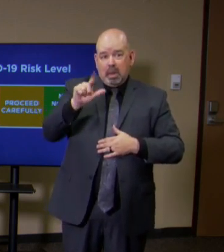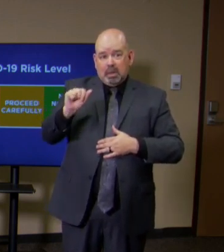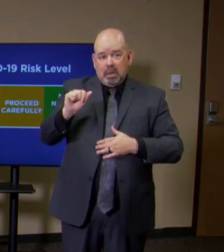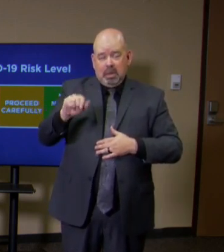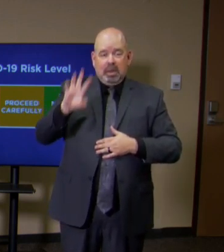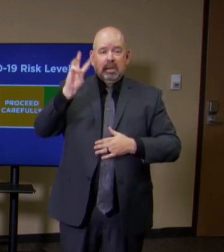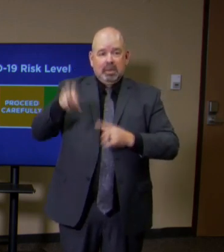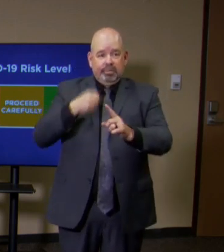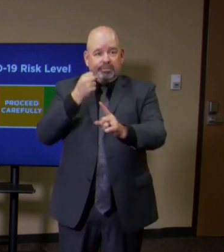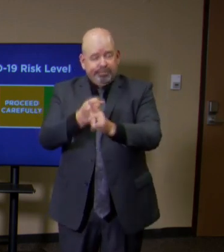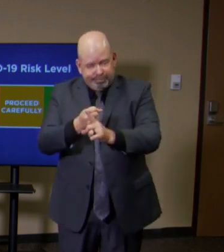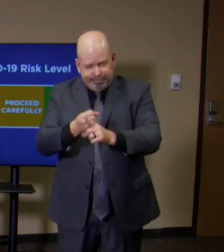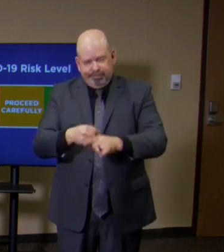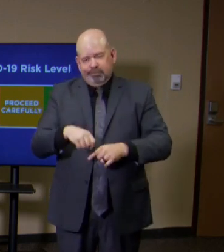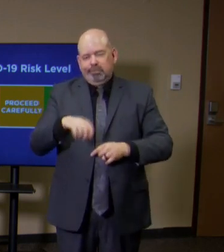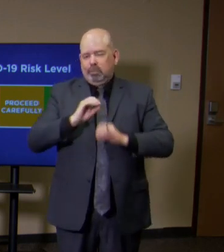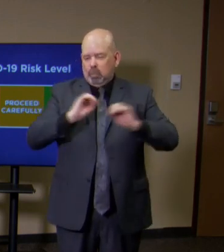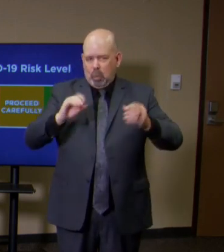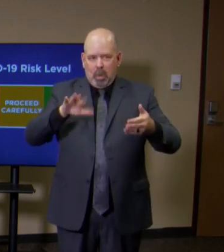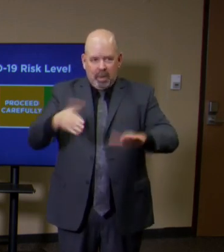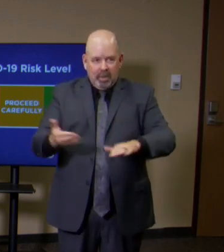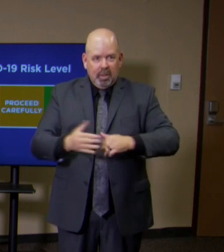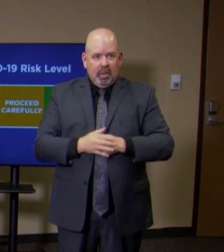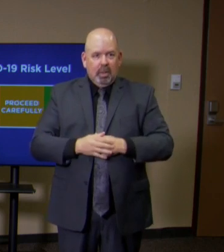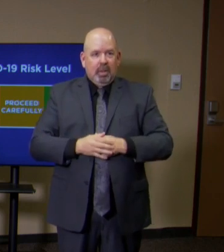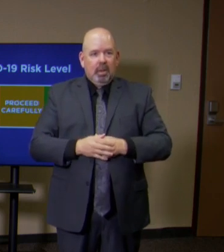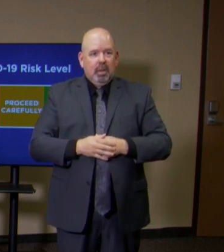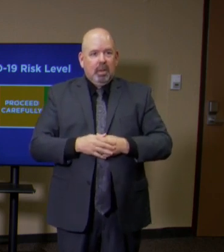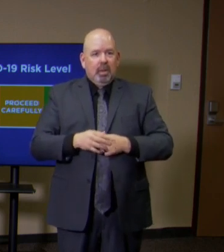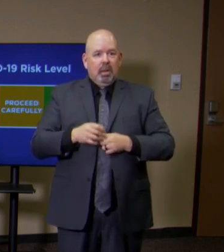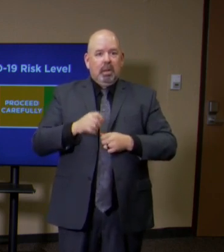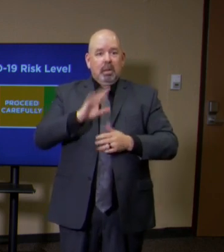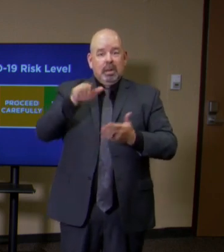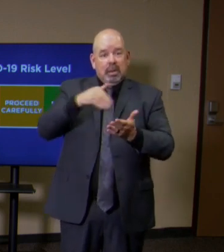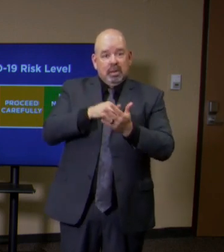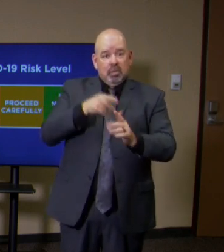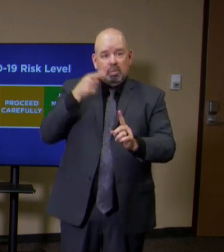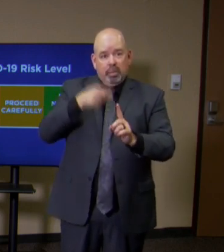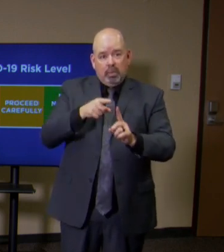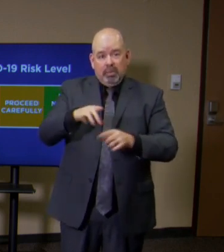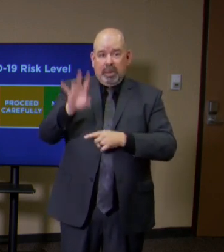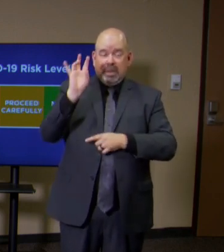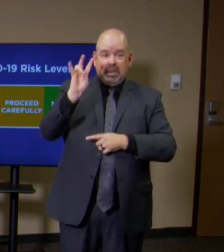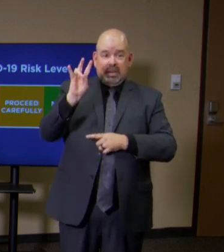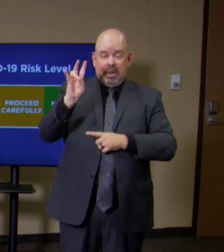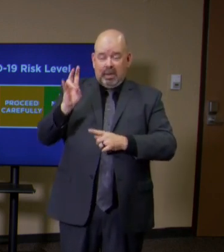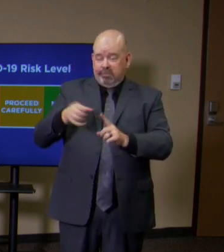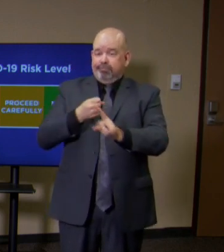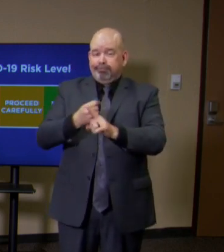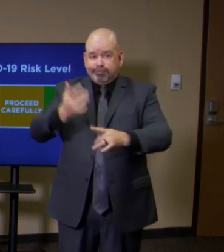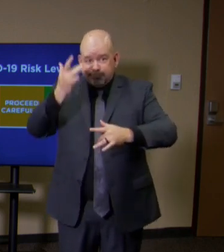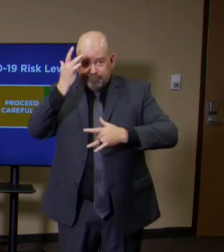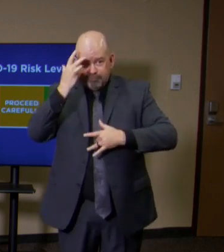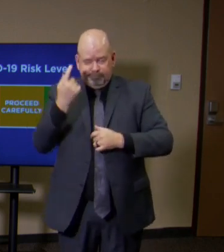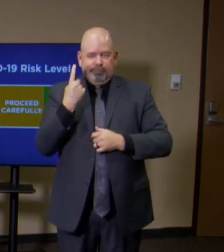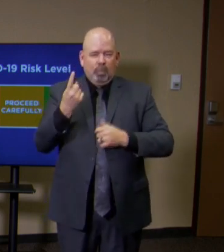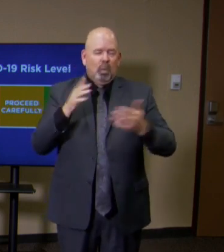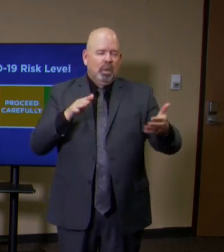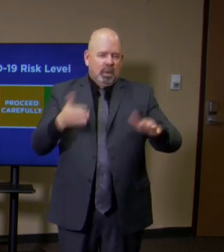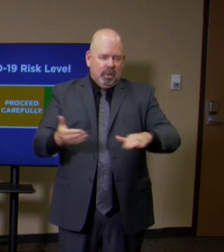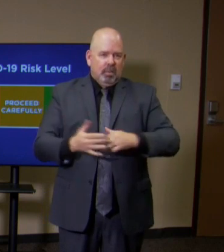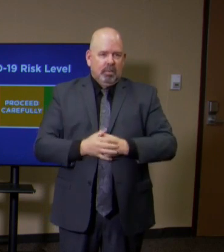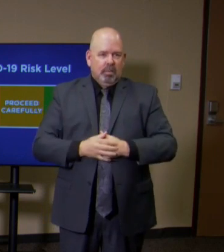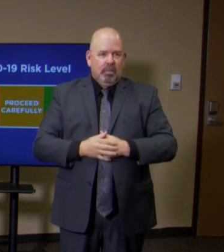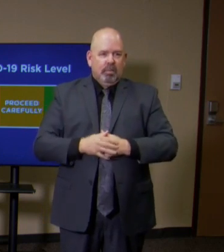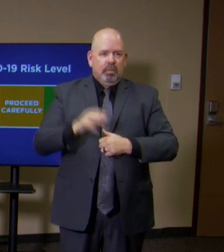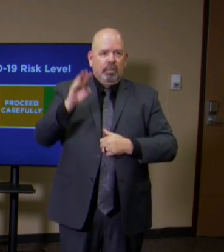deaths. Signature Point has 7 residents or staff and 1 death. Millbrook Healthcare and